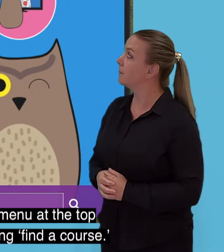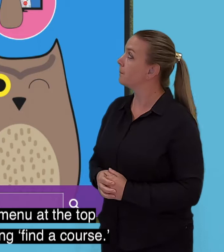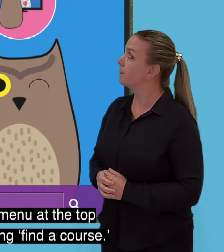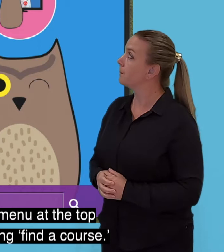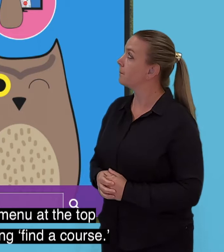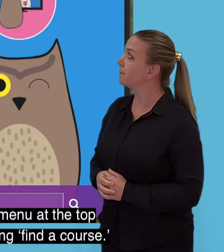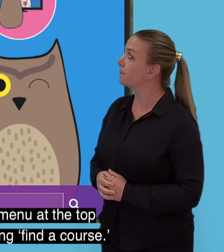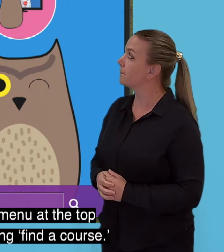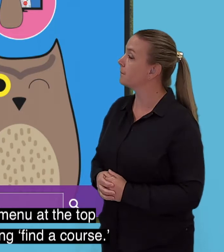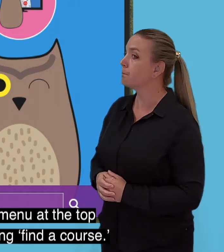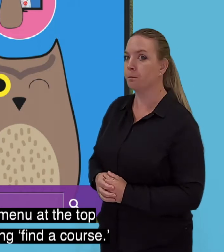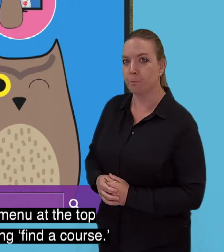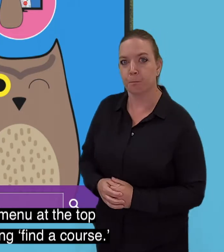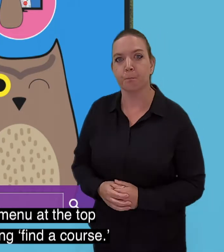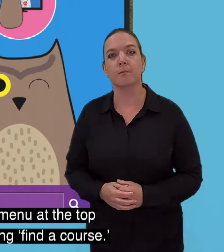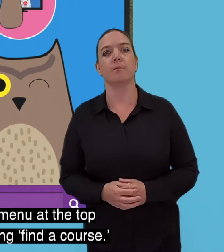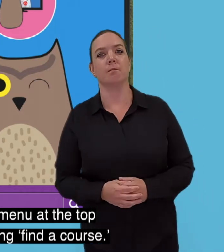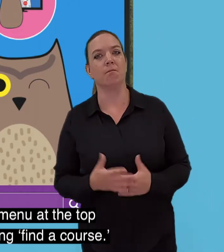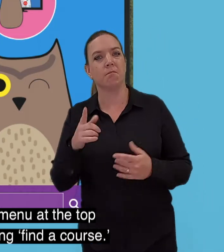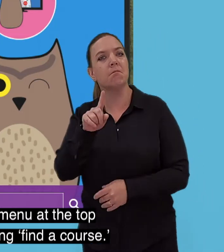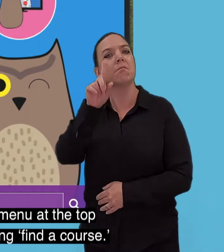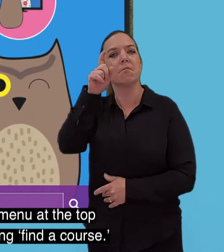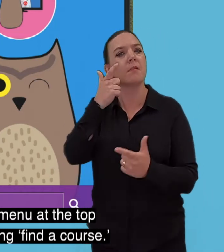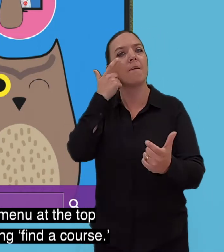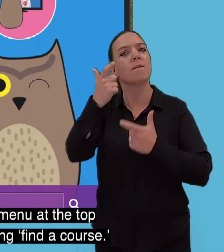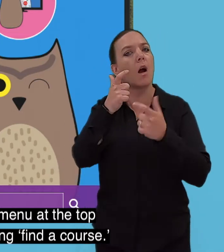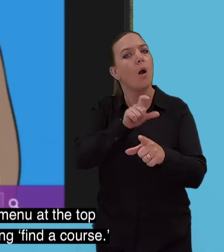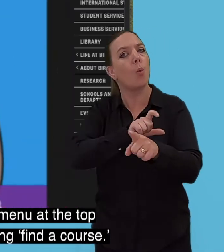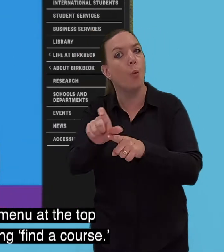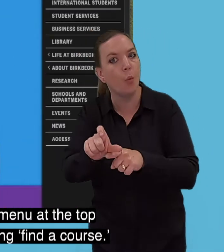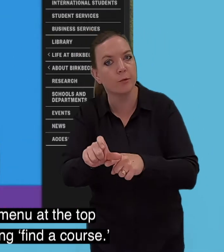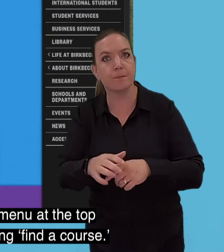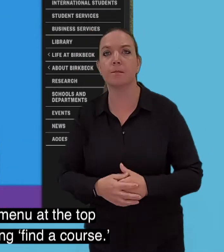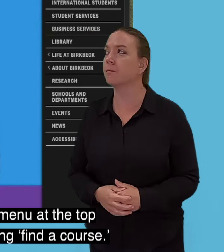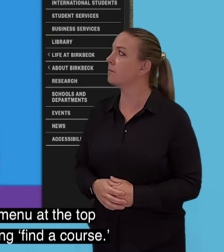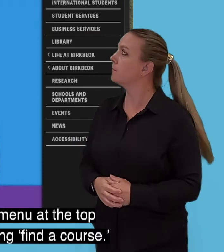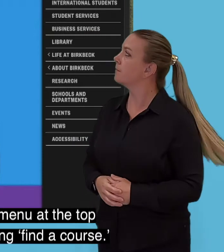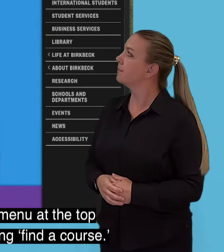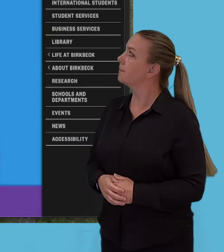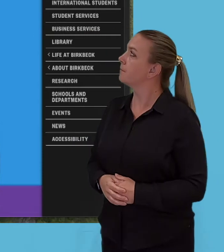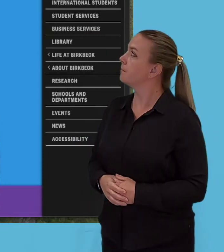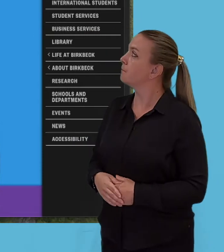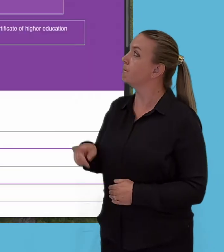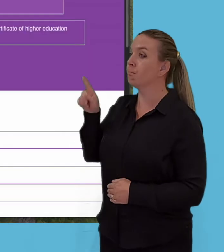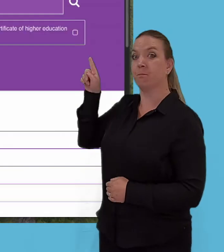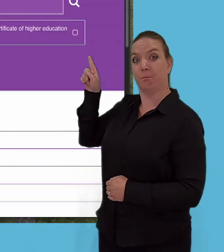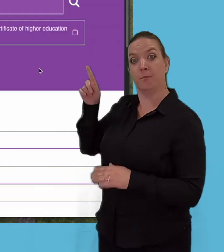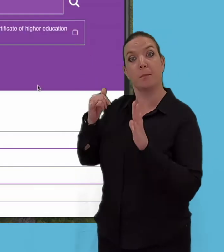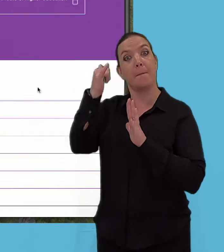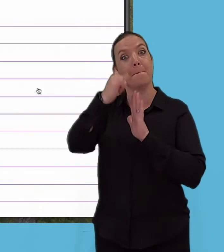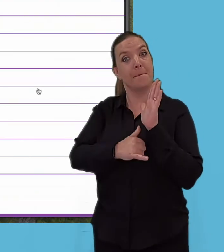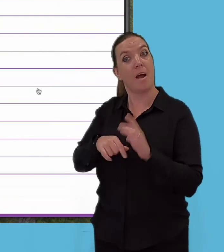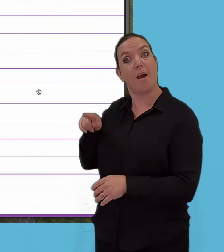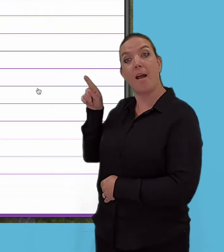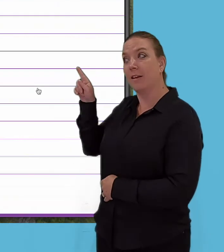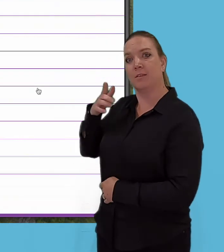by clicking on the menu at the top right hand of the screen, okay, and by selecting Find a Course.